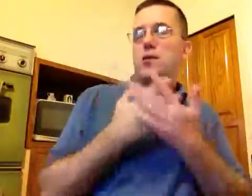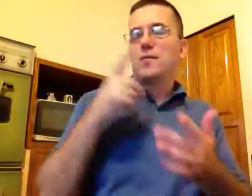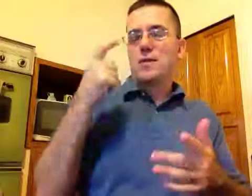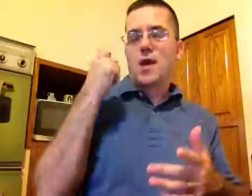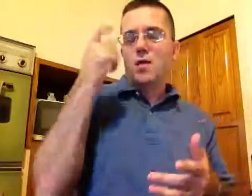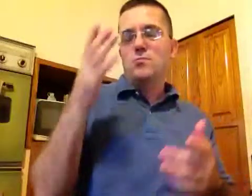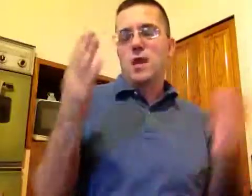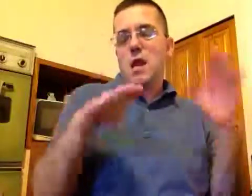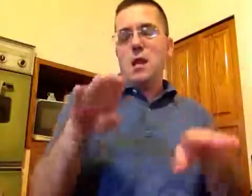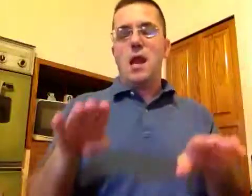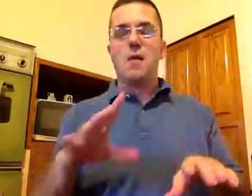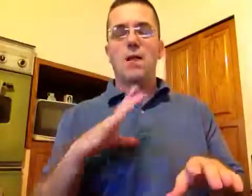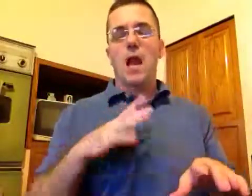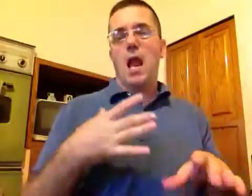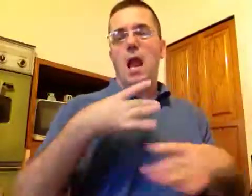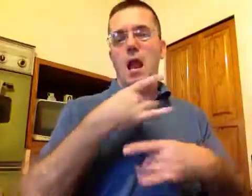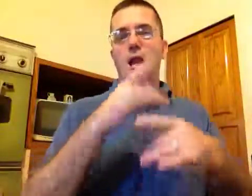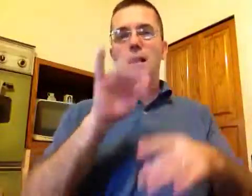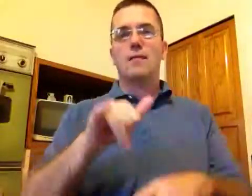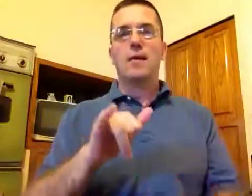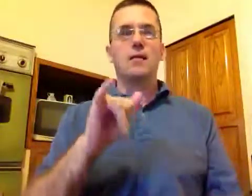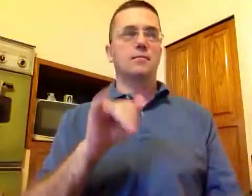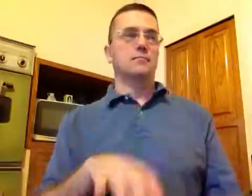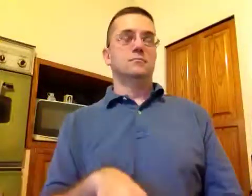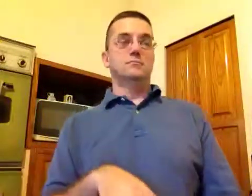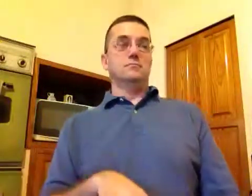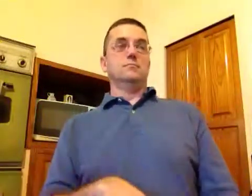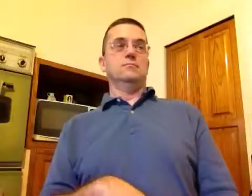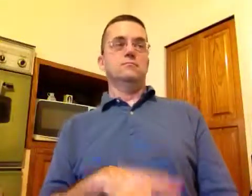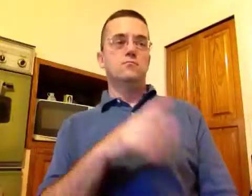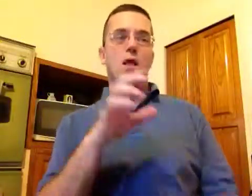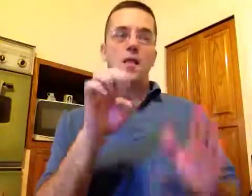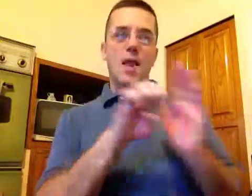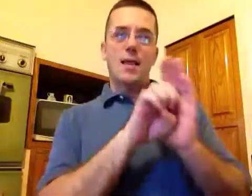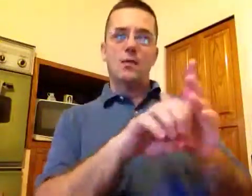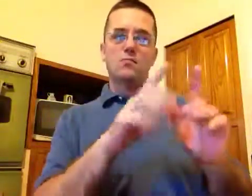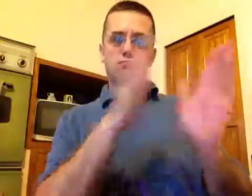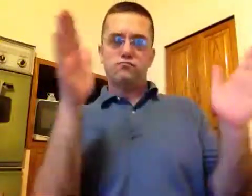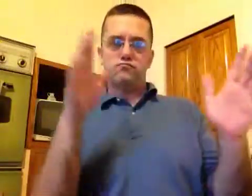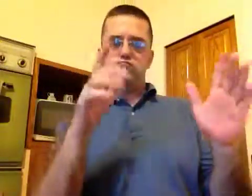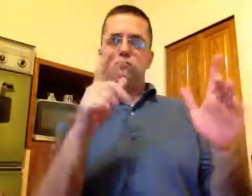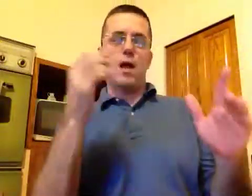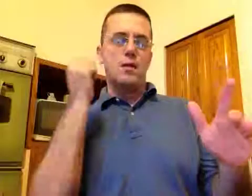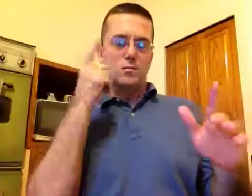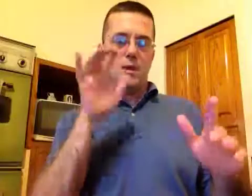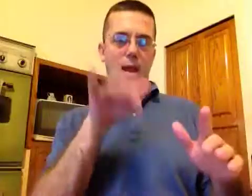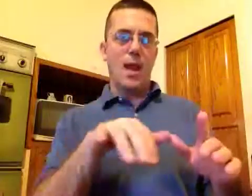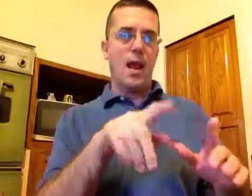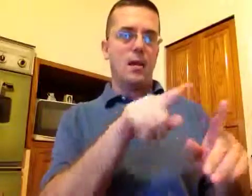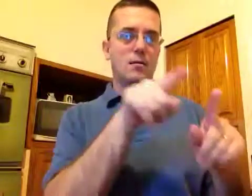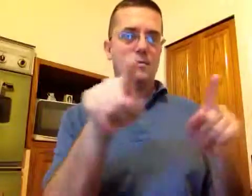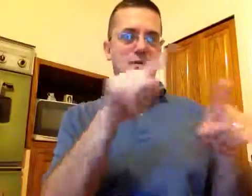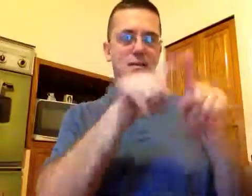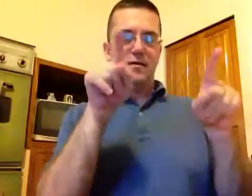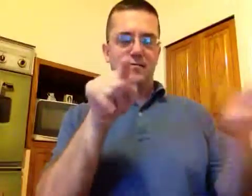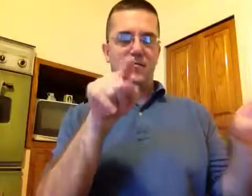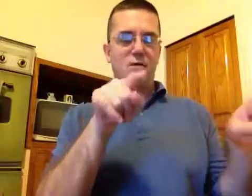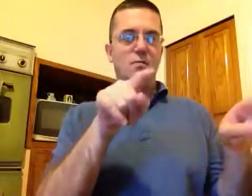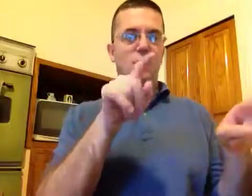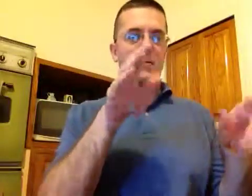can pull this off." Now, that's an extreme example. Yours isn't that extreme. But it's that same kind of a genre philosophically. So it's a cool